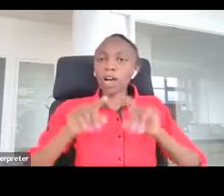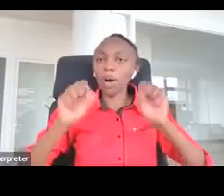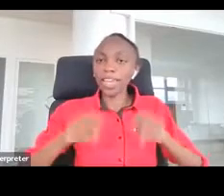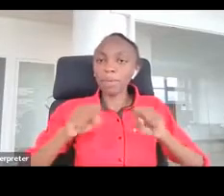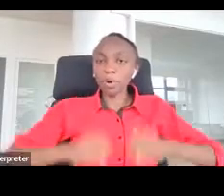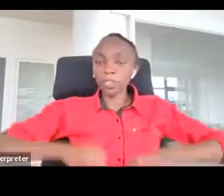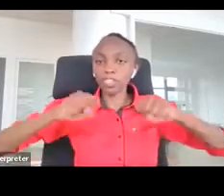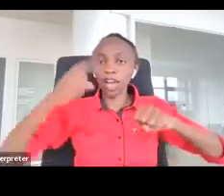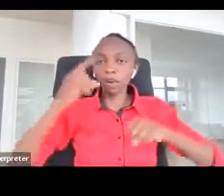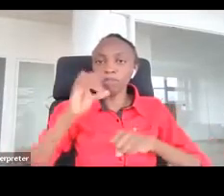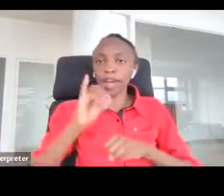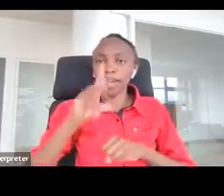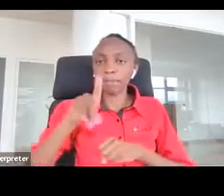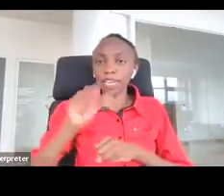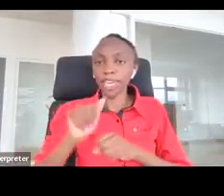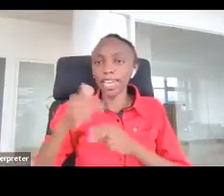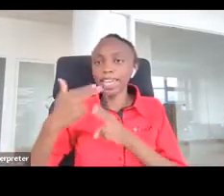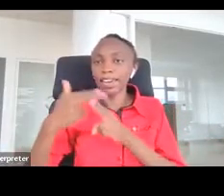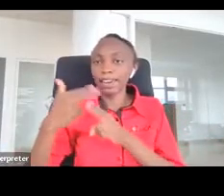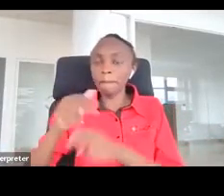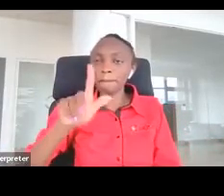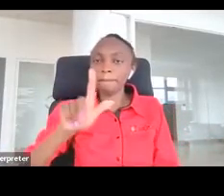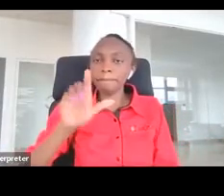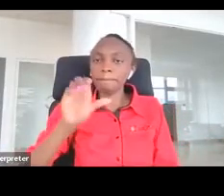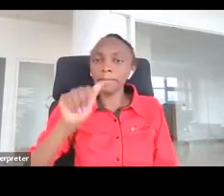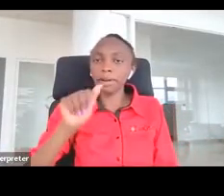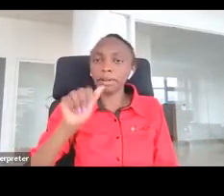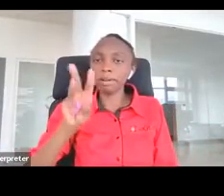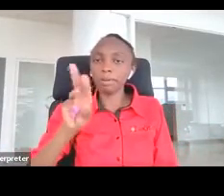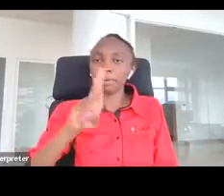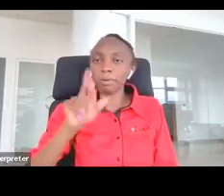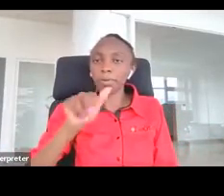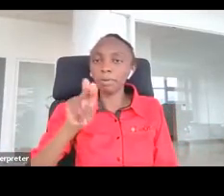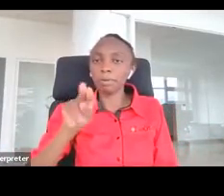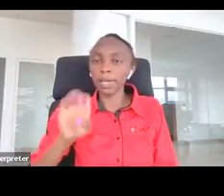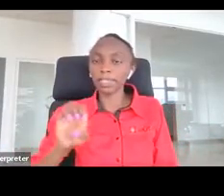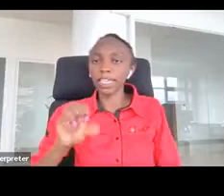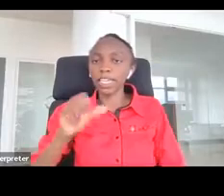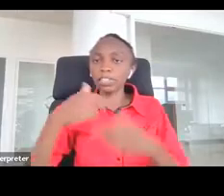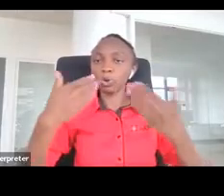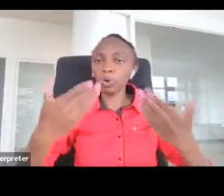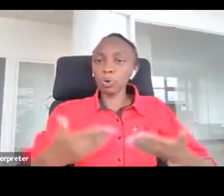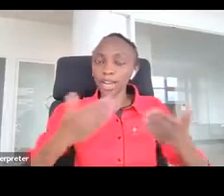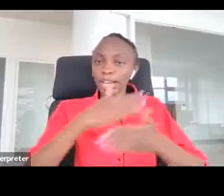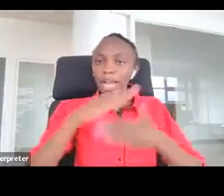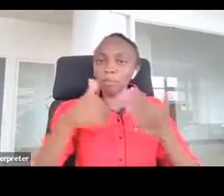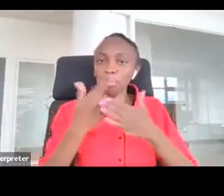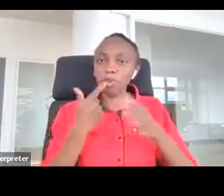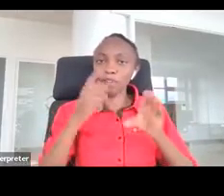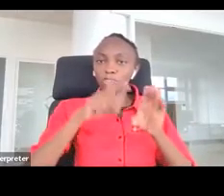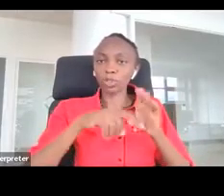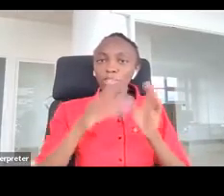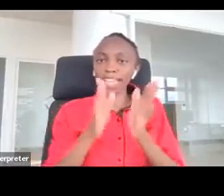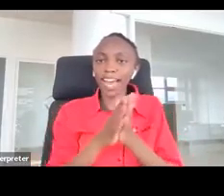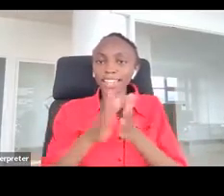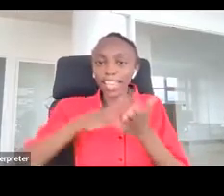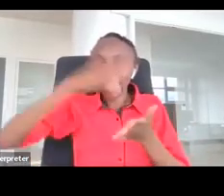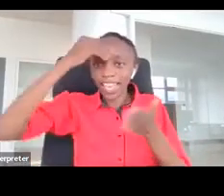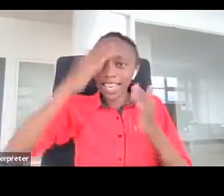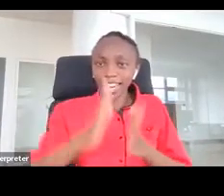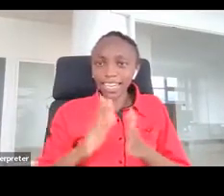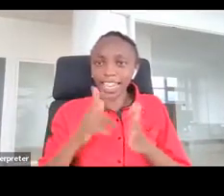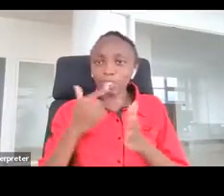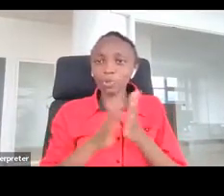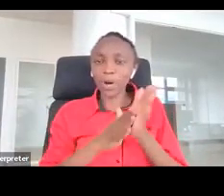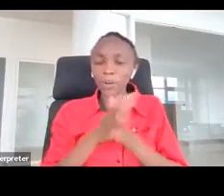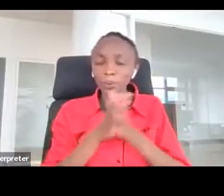and all of you who have also joined us, the learners who are eager to know who are the winners